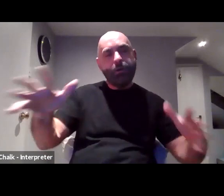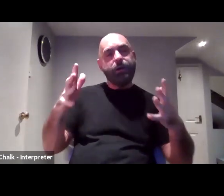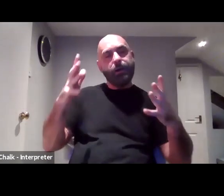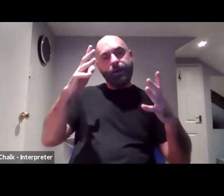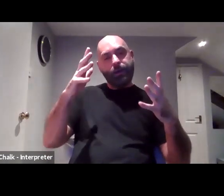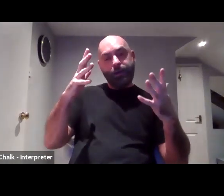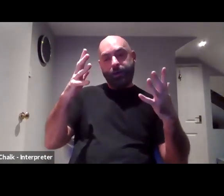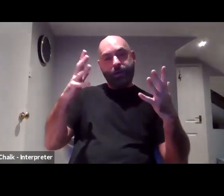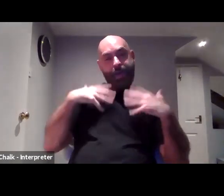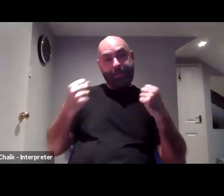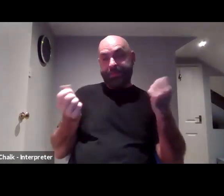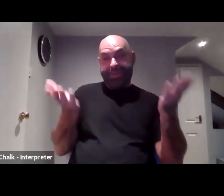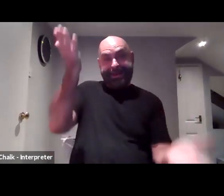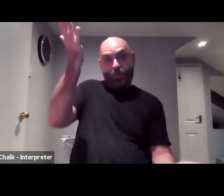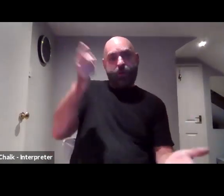inequalities.